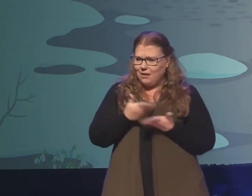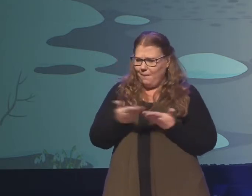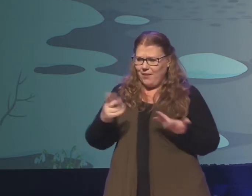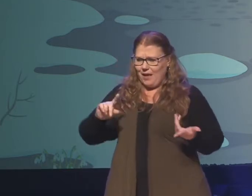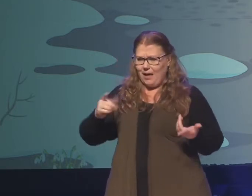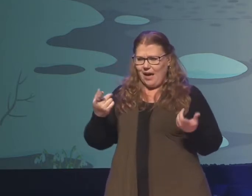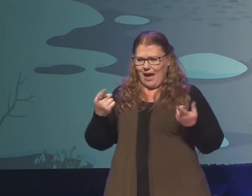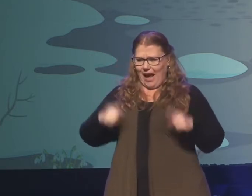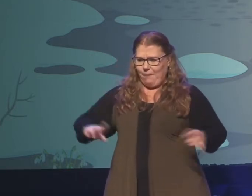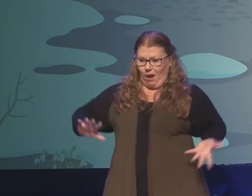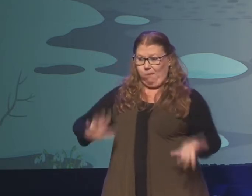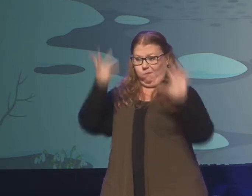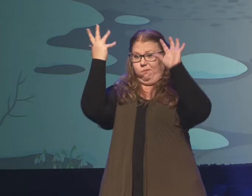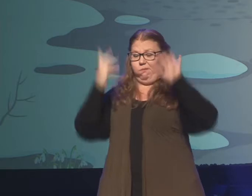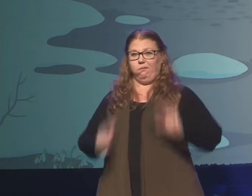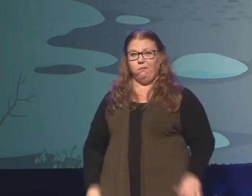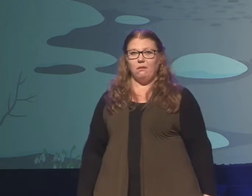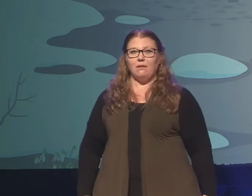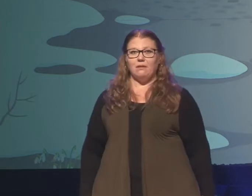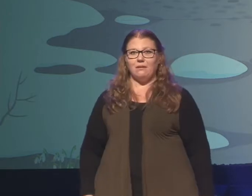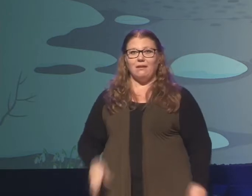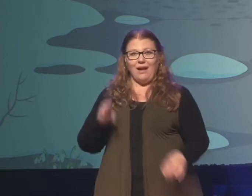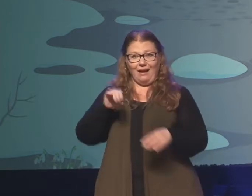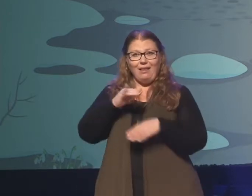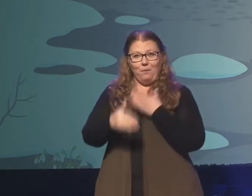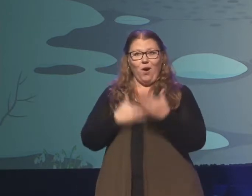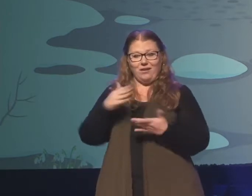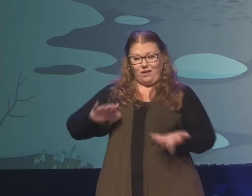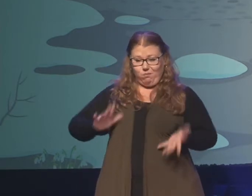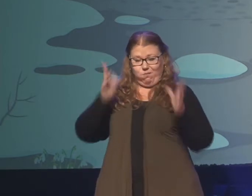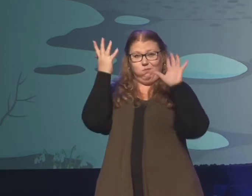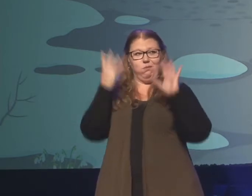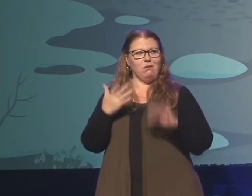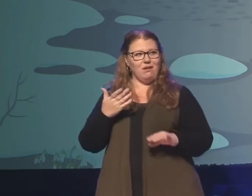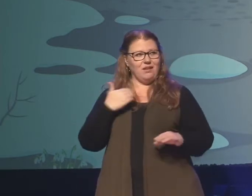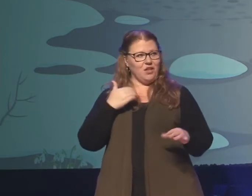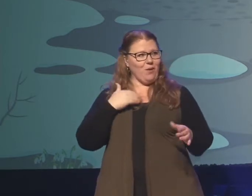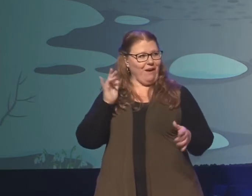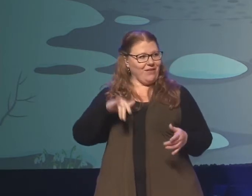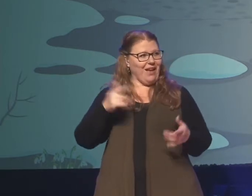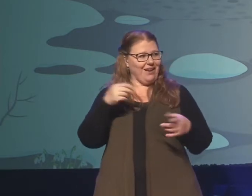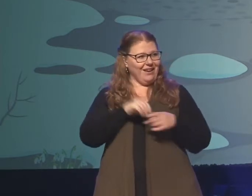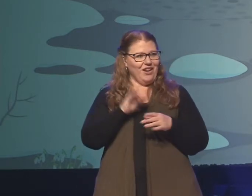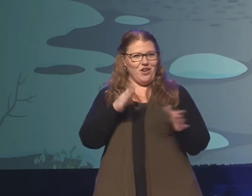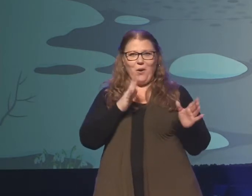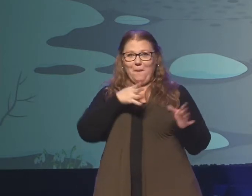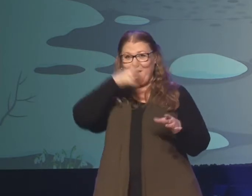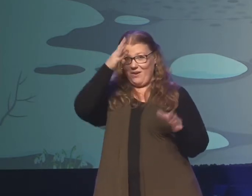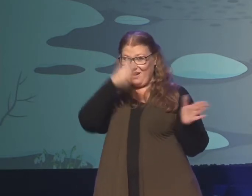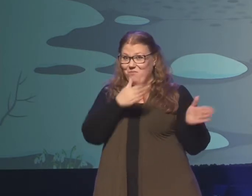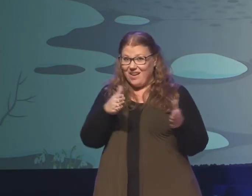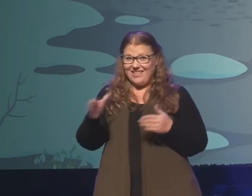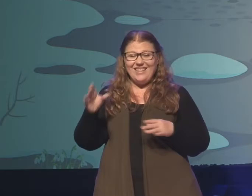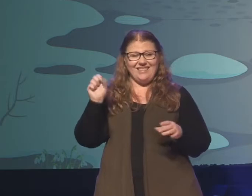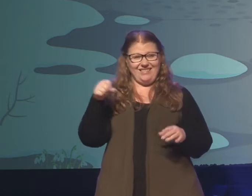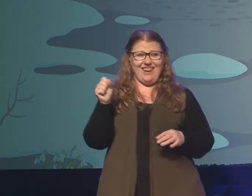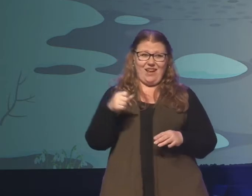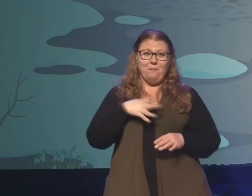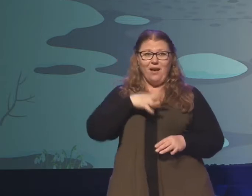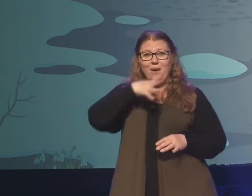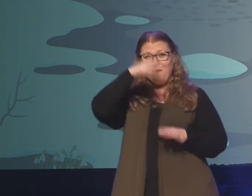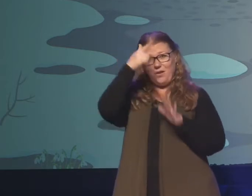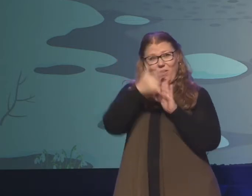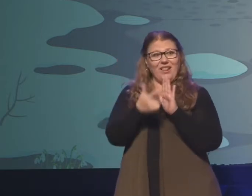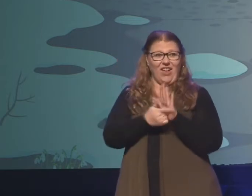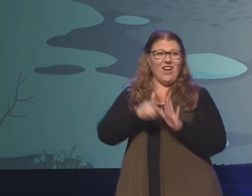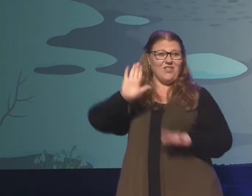and disorder comes into being in that parenting process. Anybody have disorder in their parenting process? Right, yeah, absolutely. My mother-in-law is raising